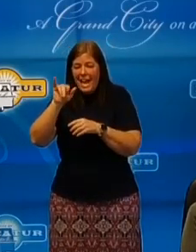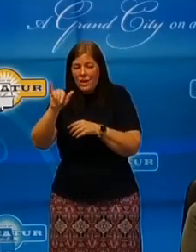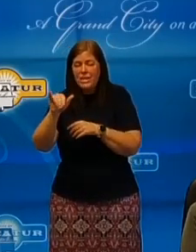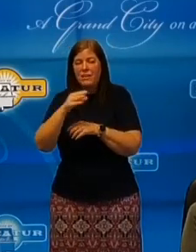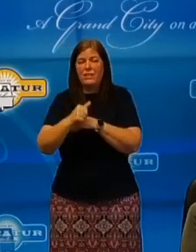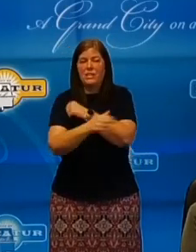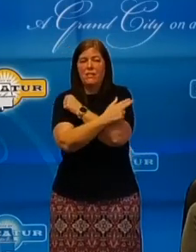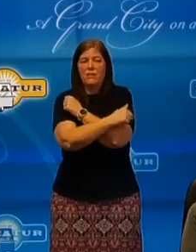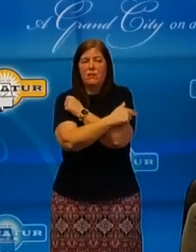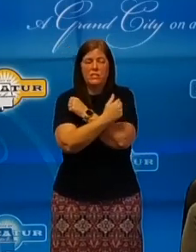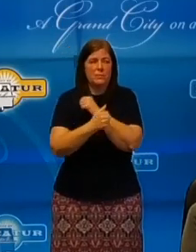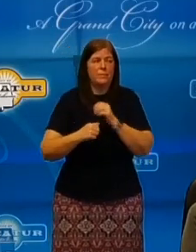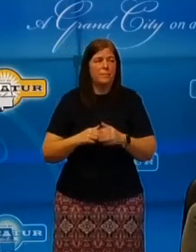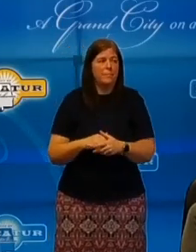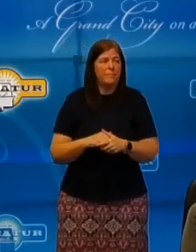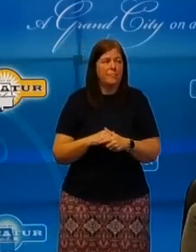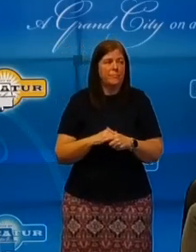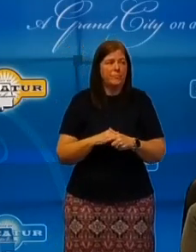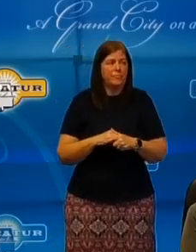but not from the hospital.